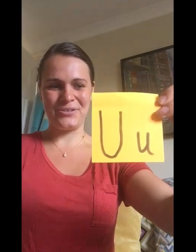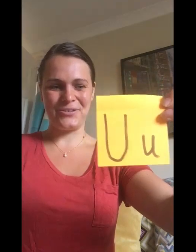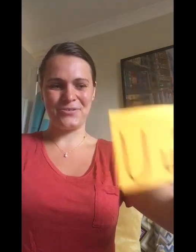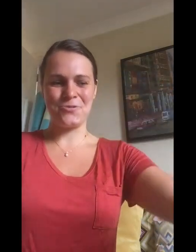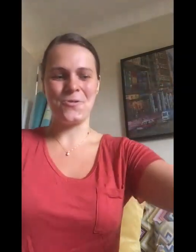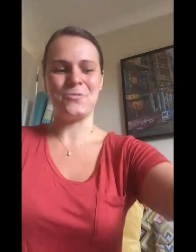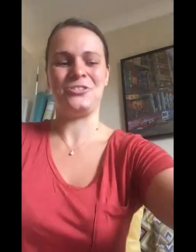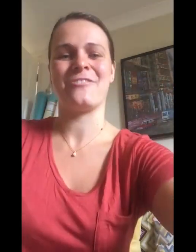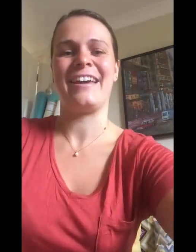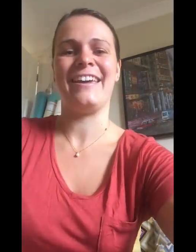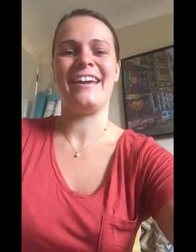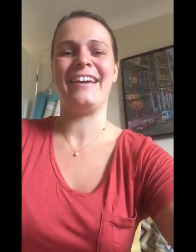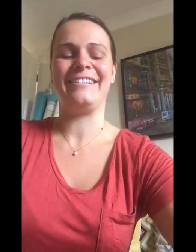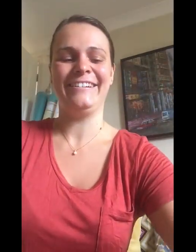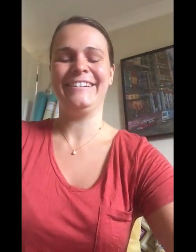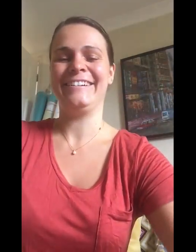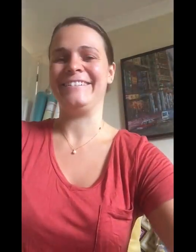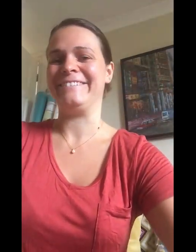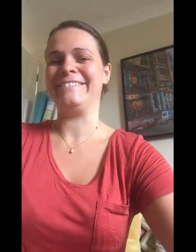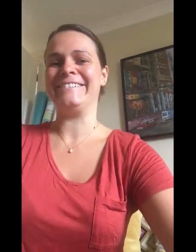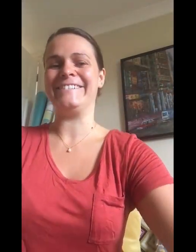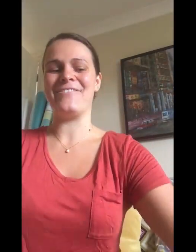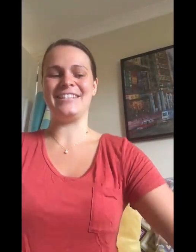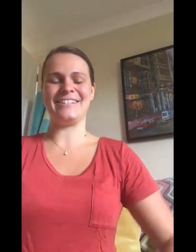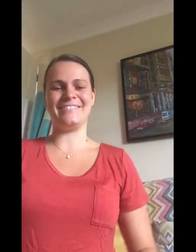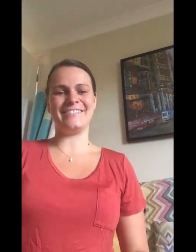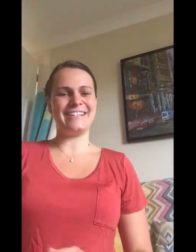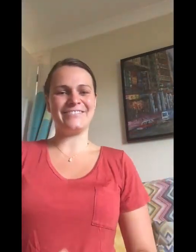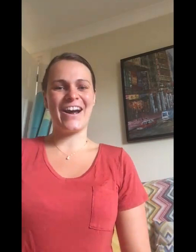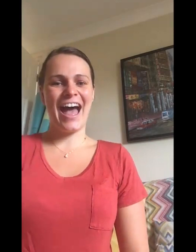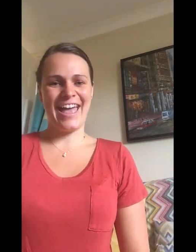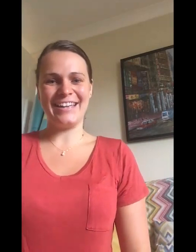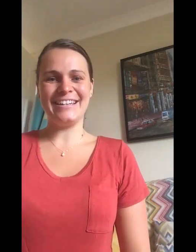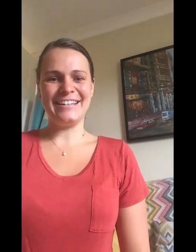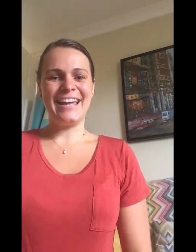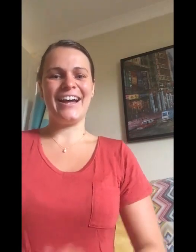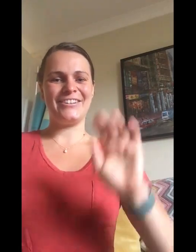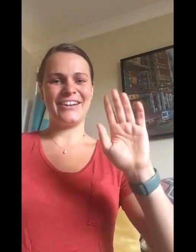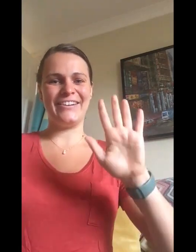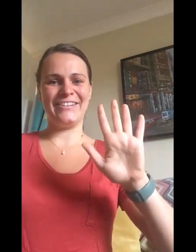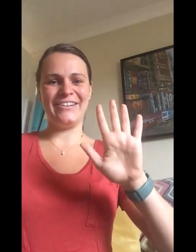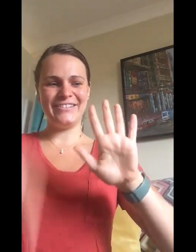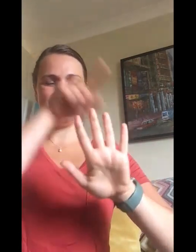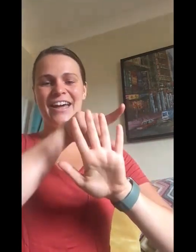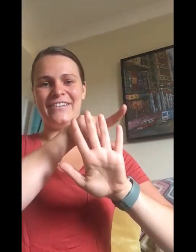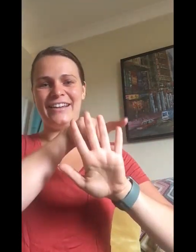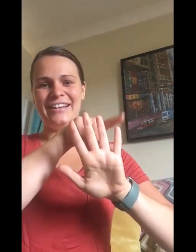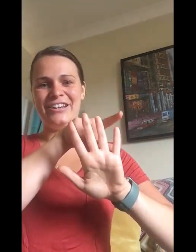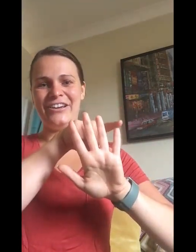U. Oh, what do you reckon? Oh, I wonder who's got it right. I'll show you. So,